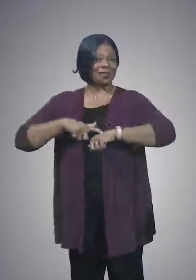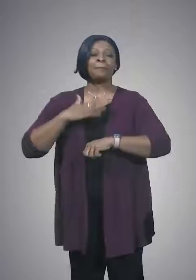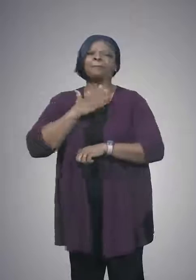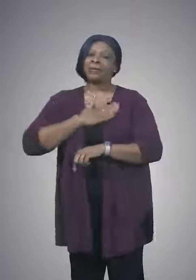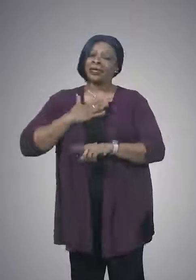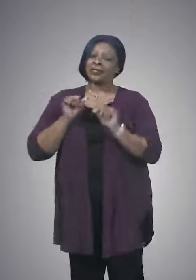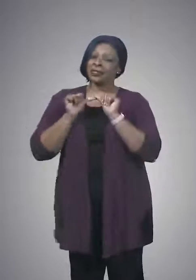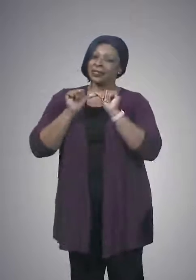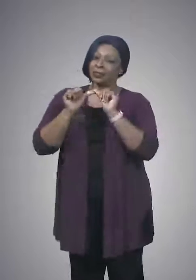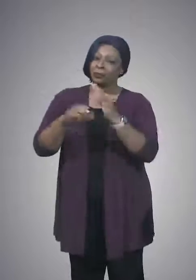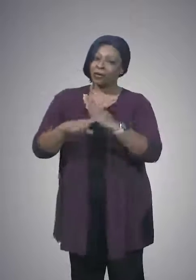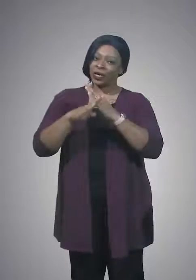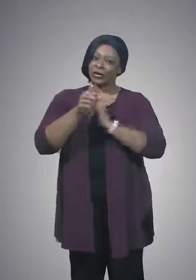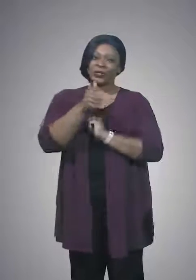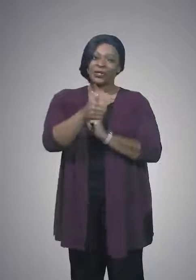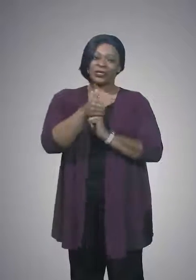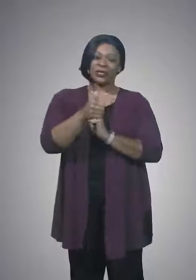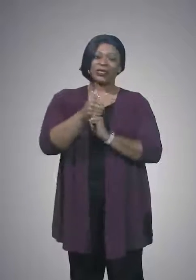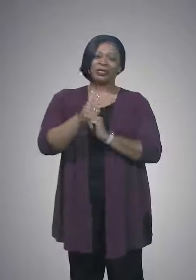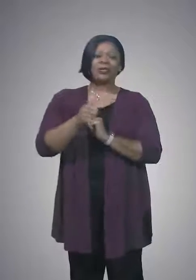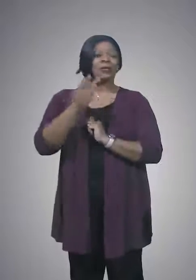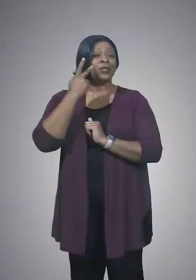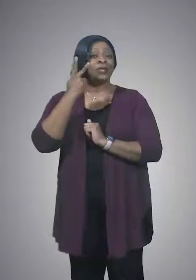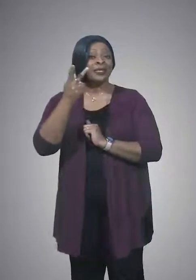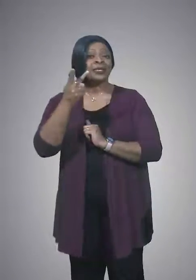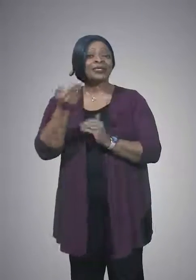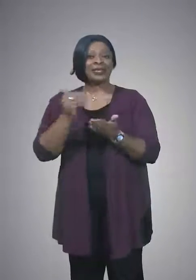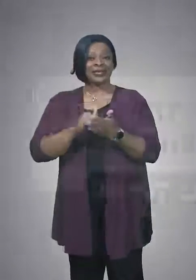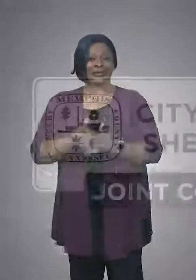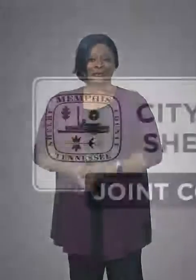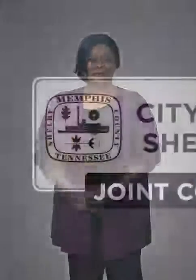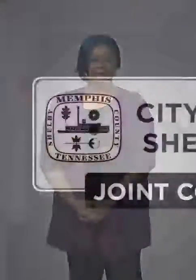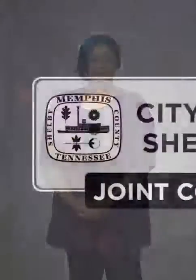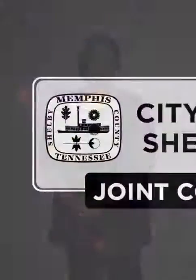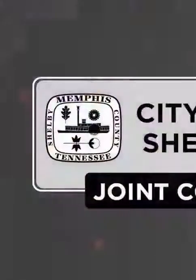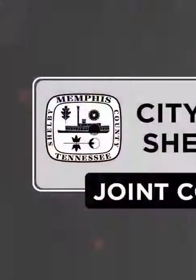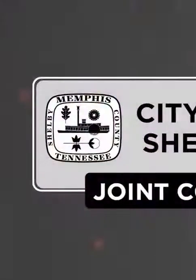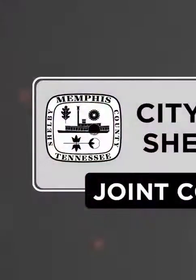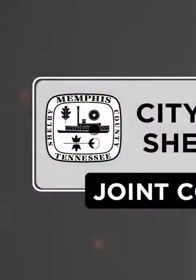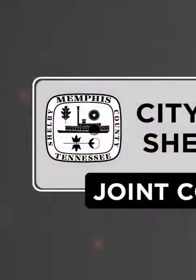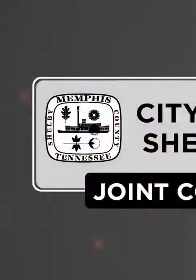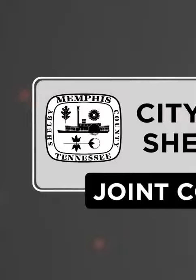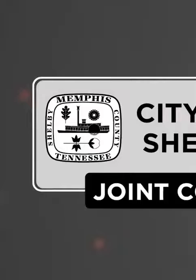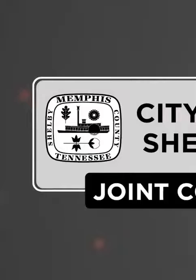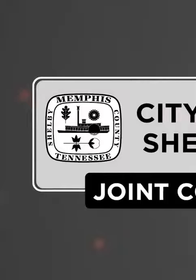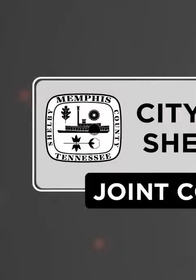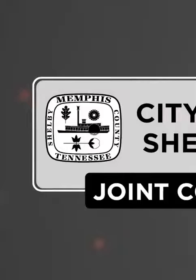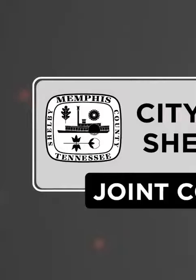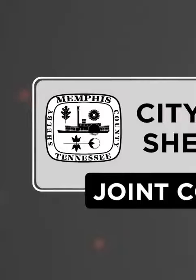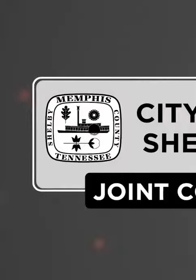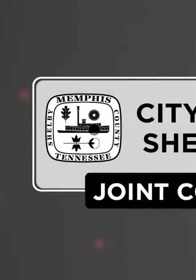Please continue to protect yourself, and we will see you back. Thanks, everyone. Have a safe weekend.